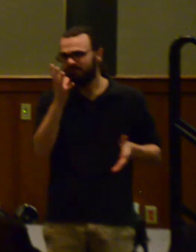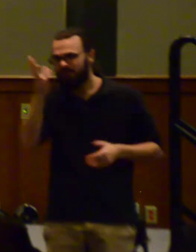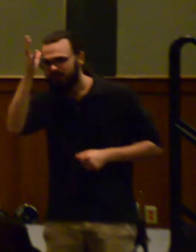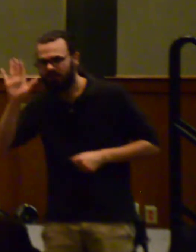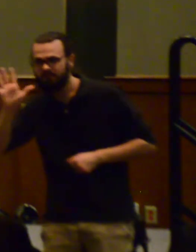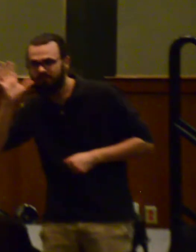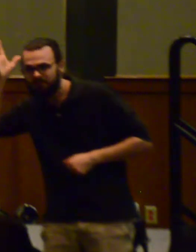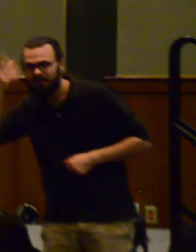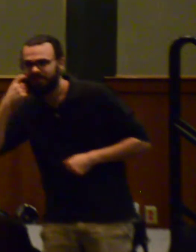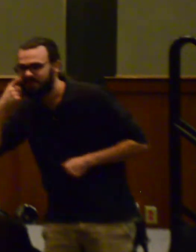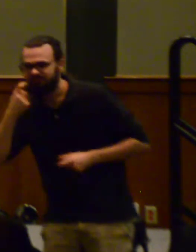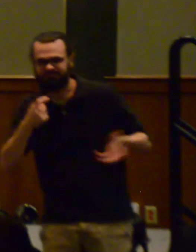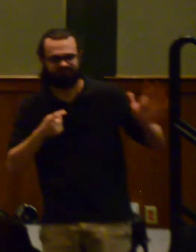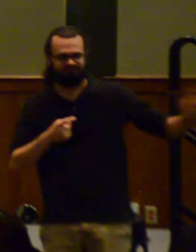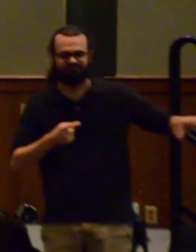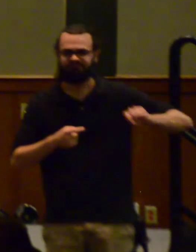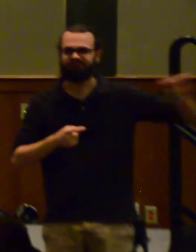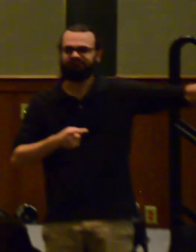left her with my grandparents.